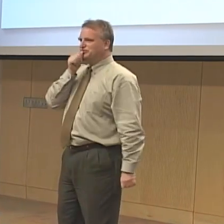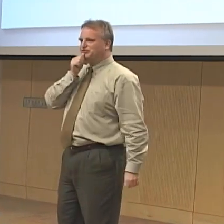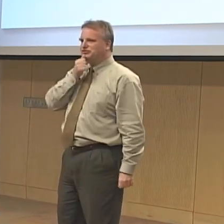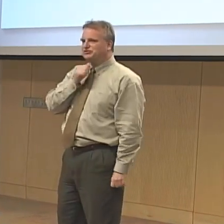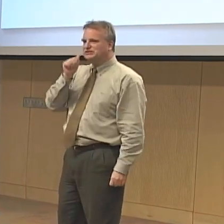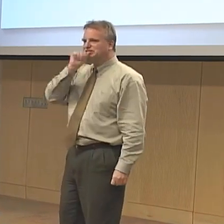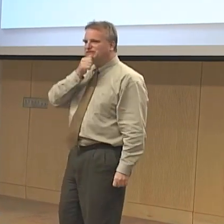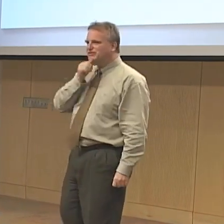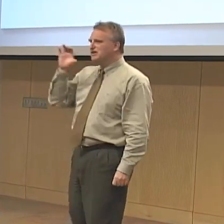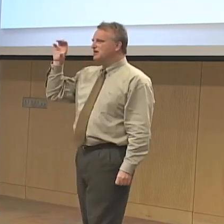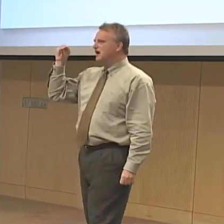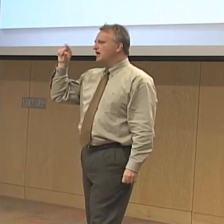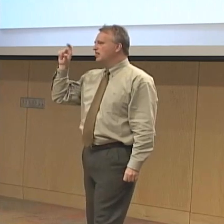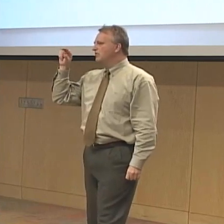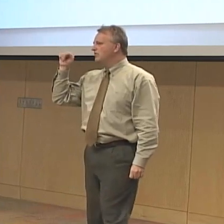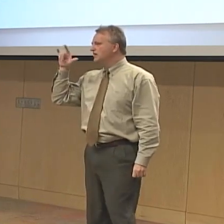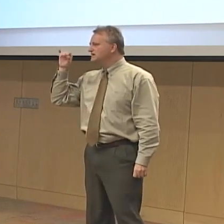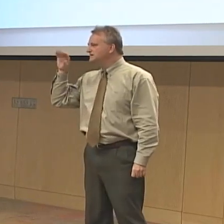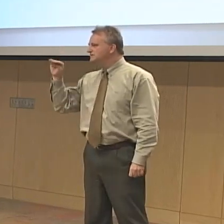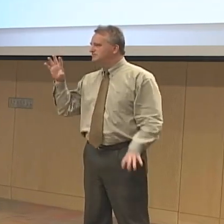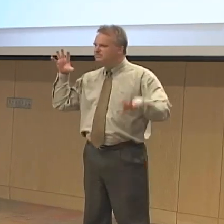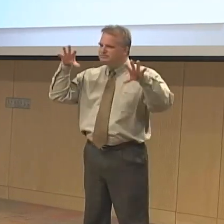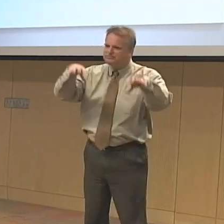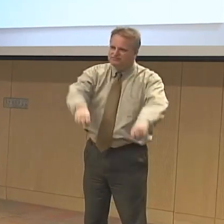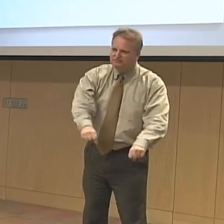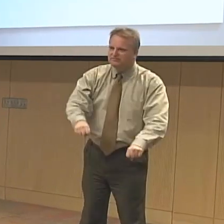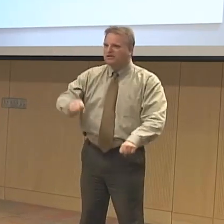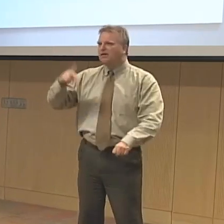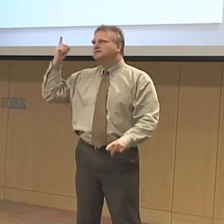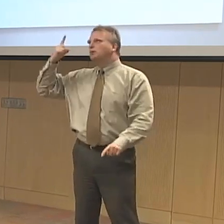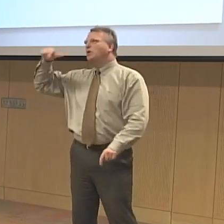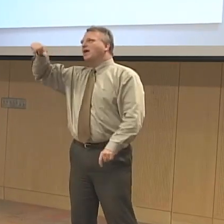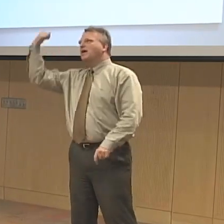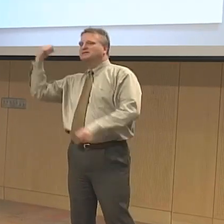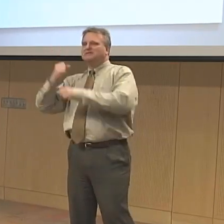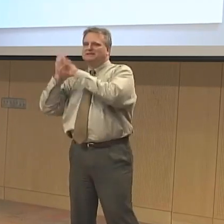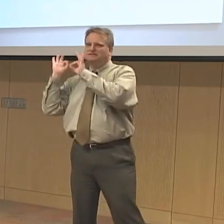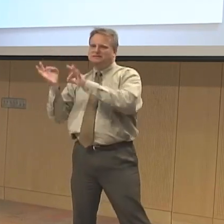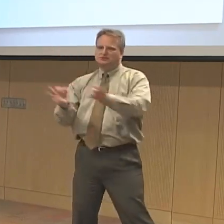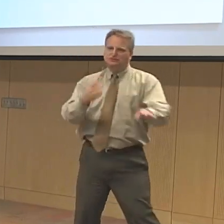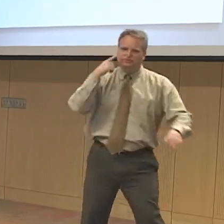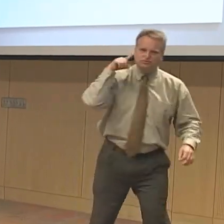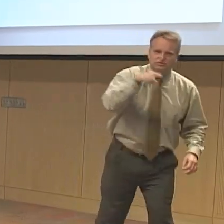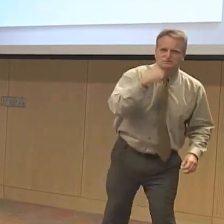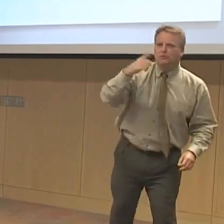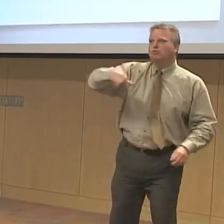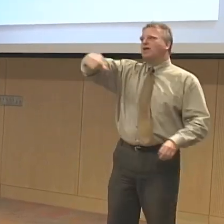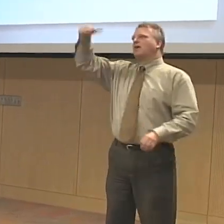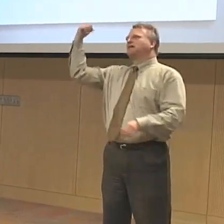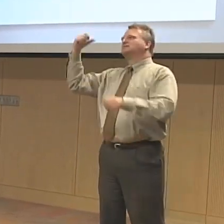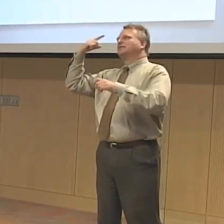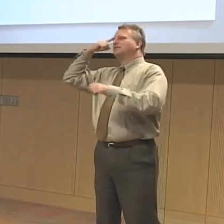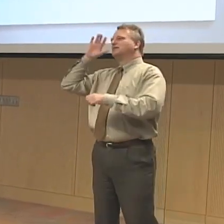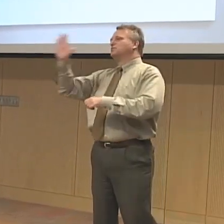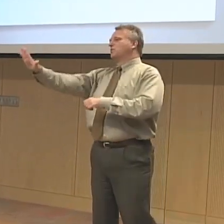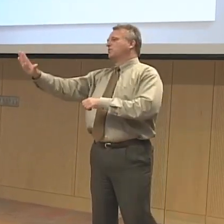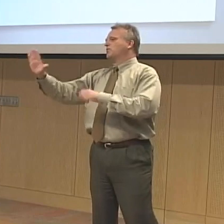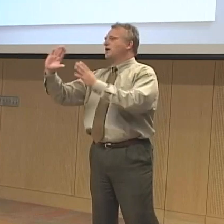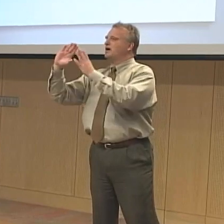results. When colonialism occurred, someone else makes decisions for you, where your